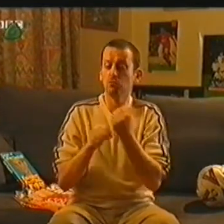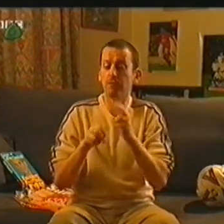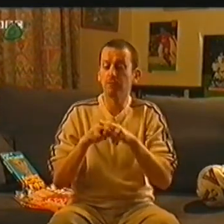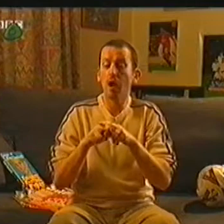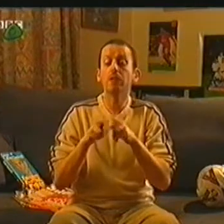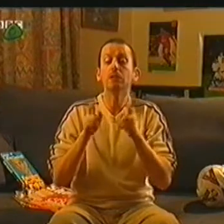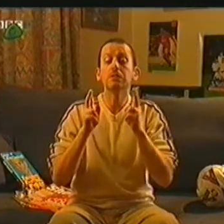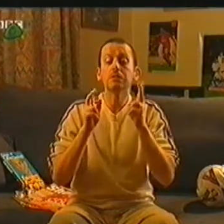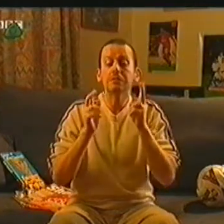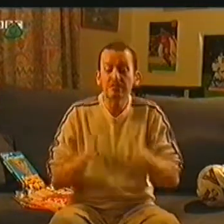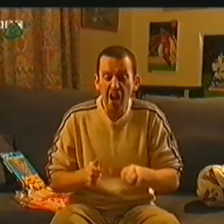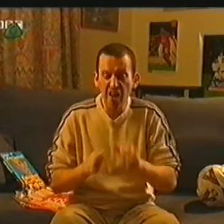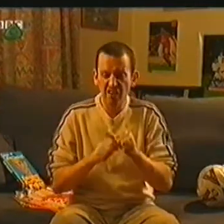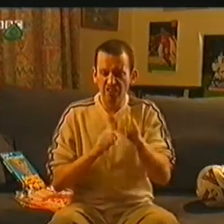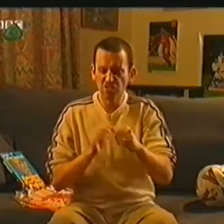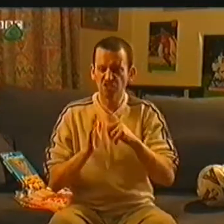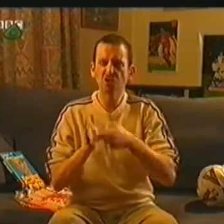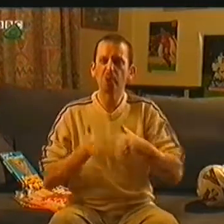Grandad Jim had died before Josh was born.